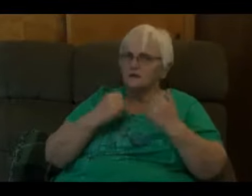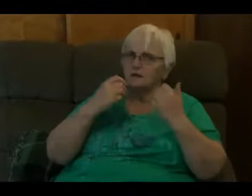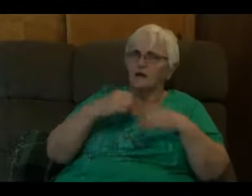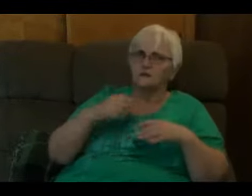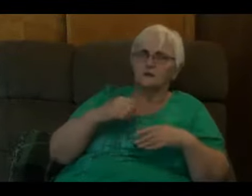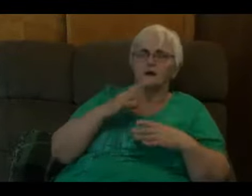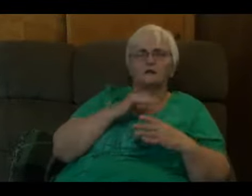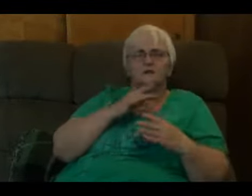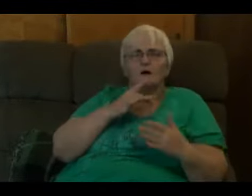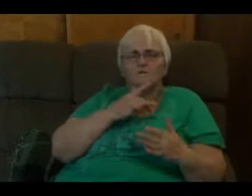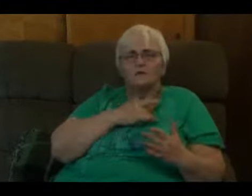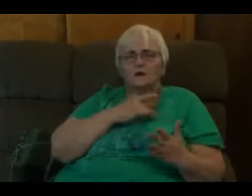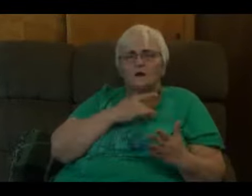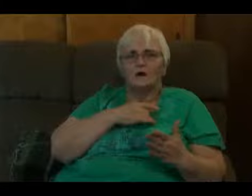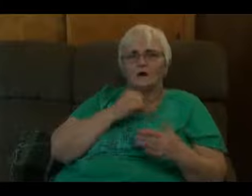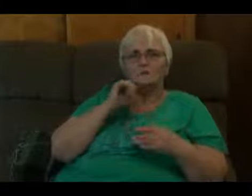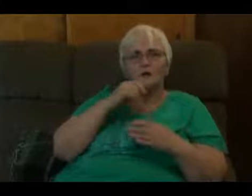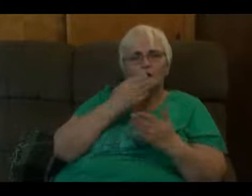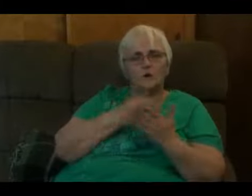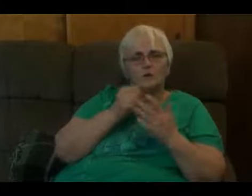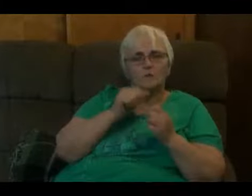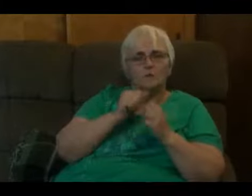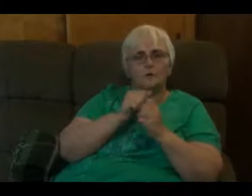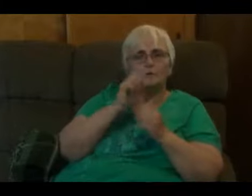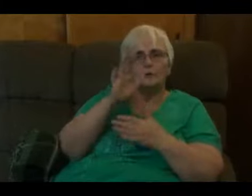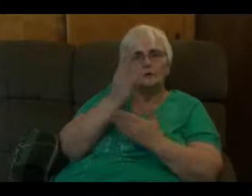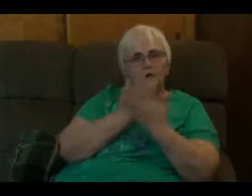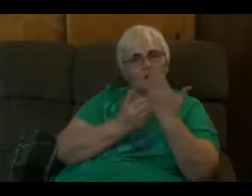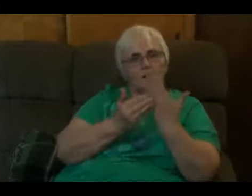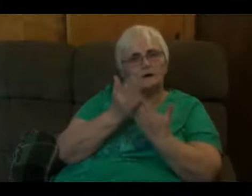Compassion. Being good with working with your hands.